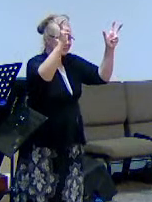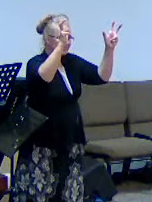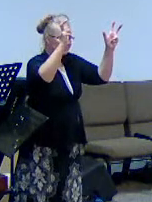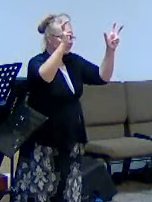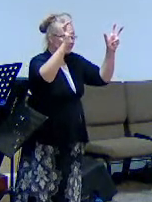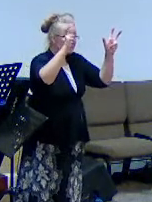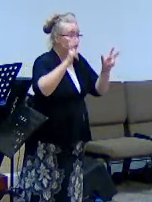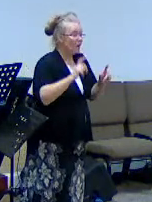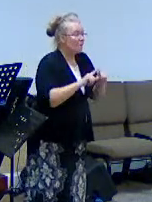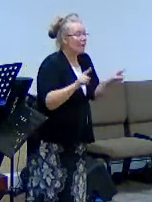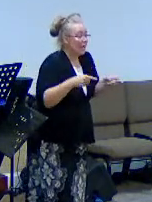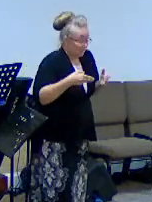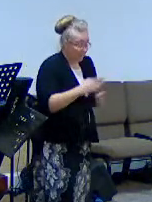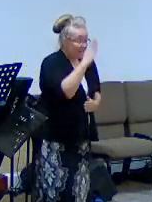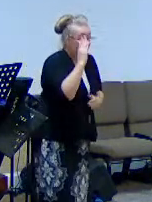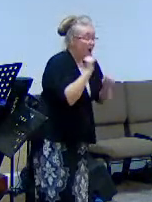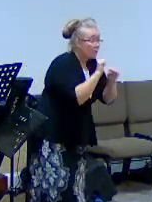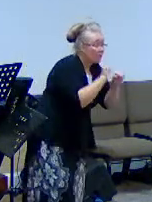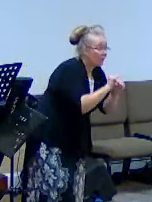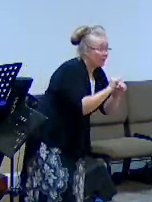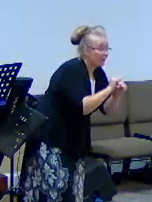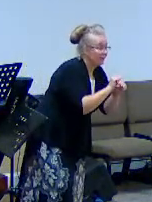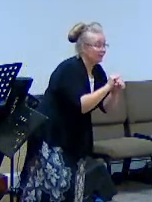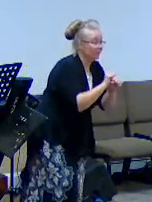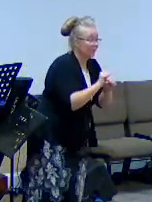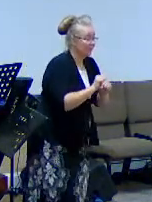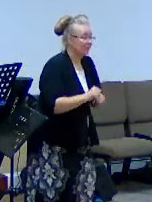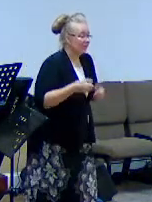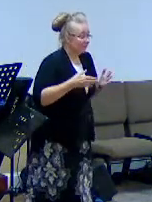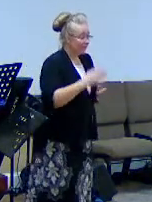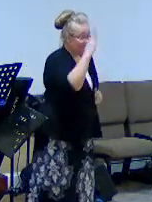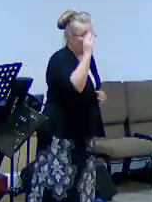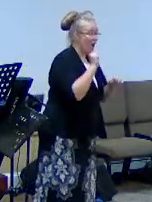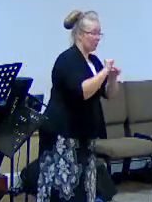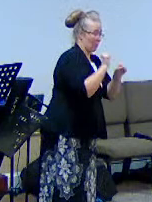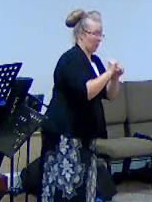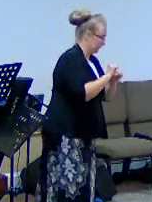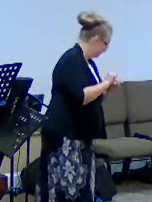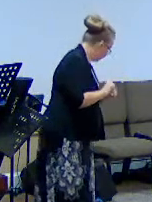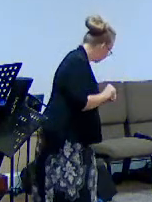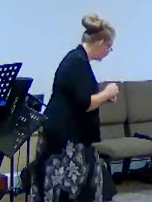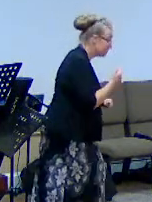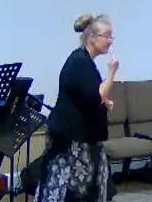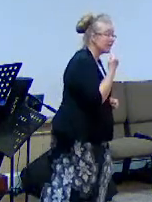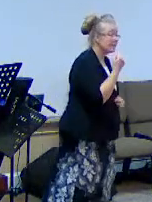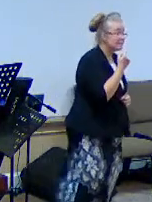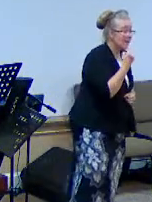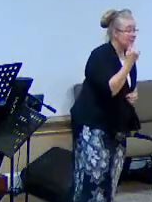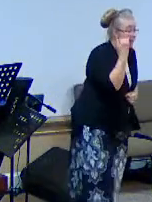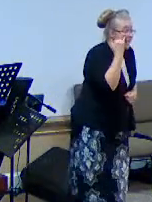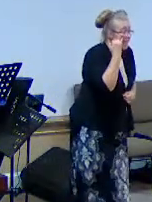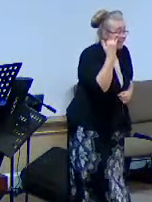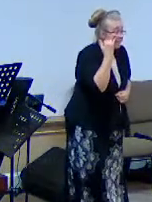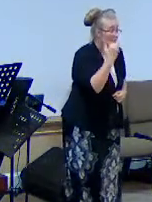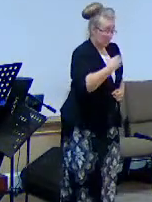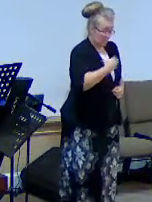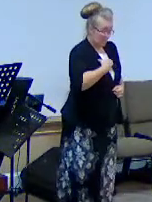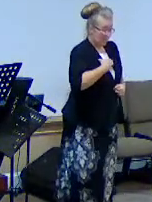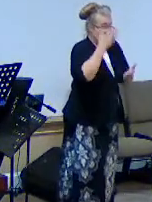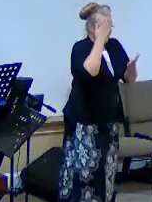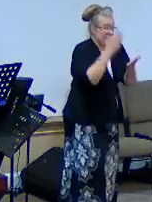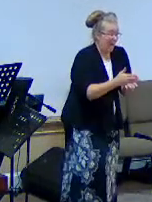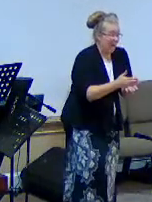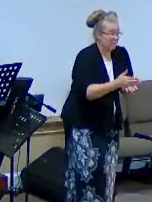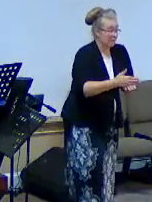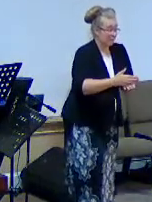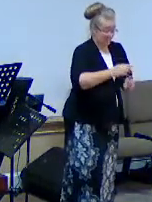give. But let me do my work. Amen. Let me, come on. I've come to tell you, if we can take out the complaining, if we can